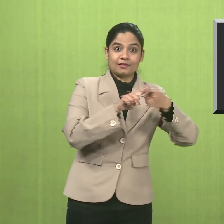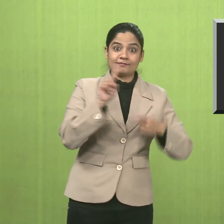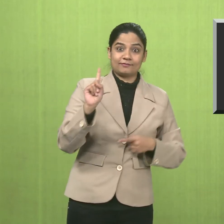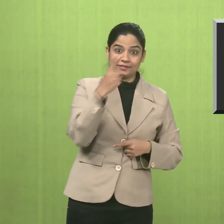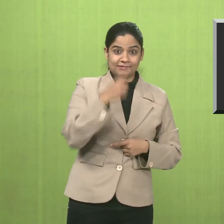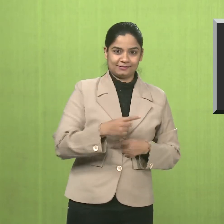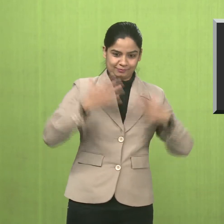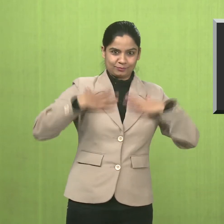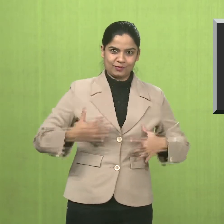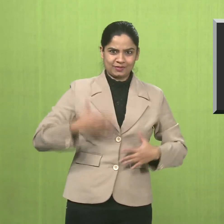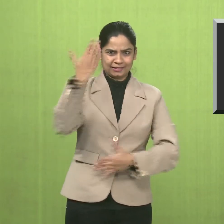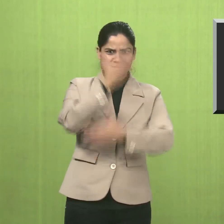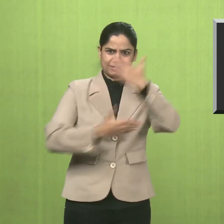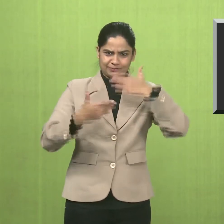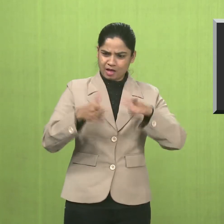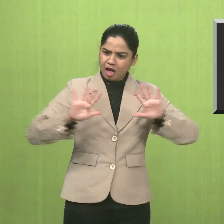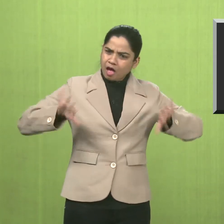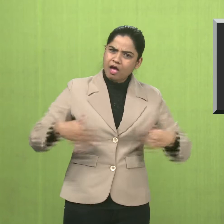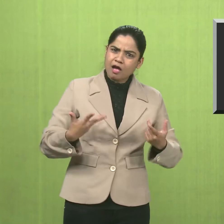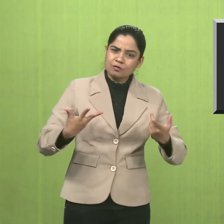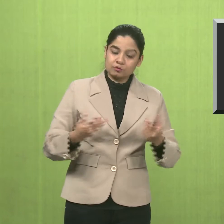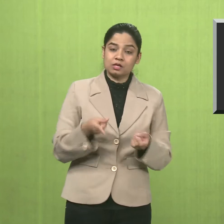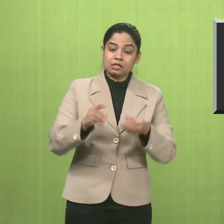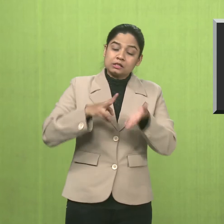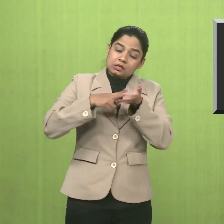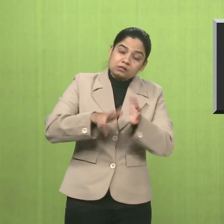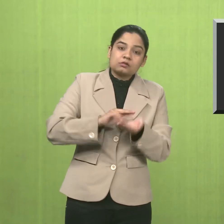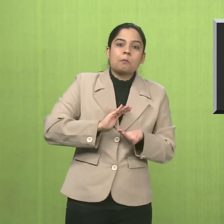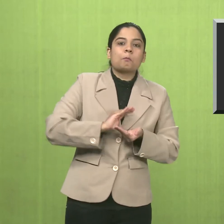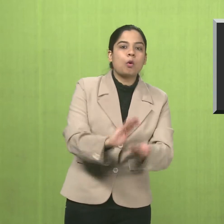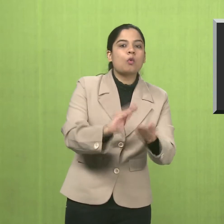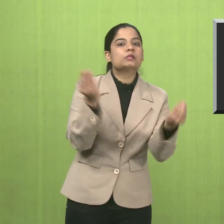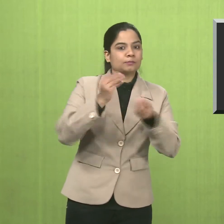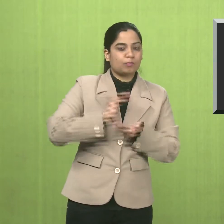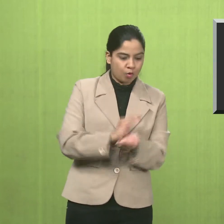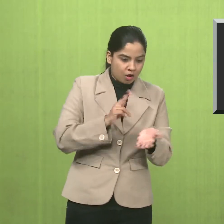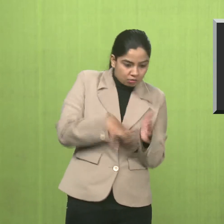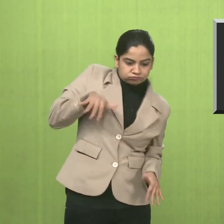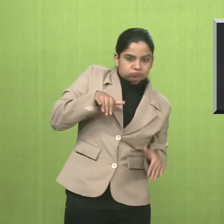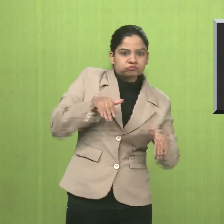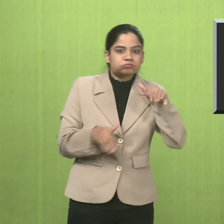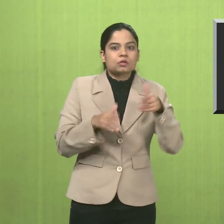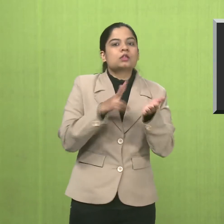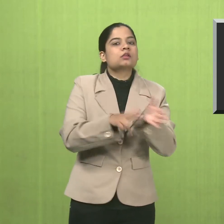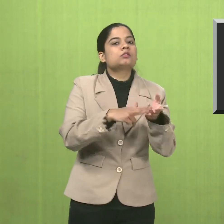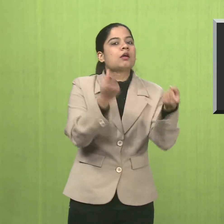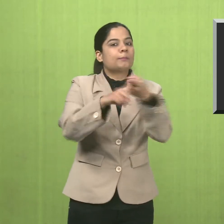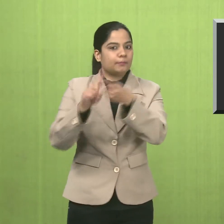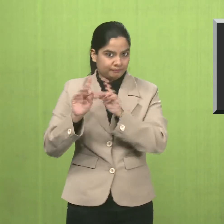First is orthopedic disability. You have seen children who cannot use their hands or legs. Some people are naturally